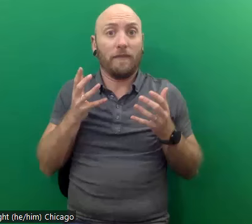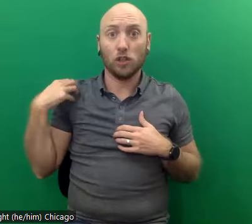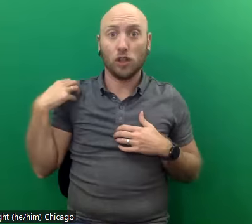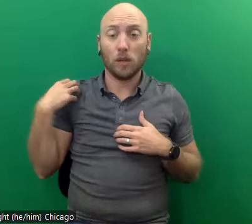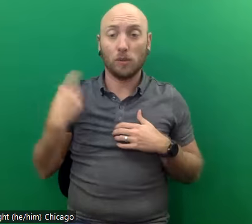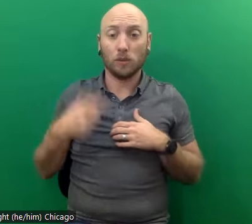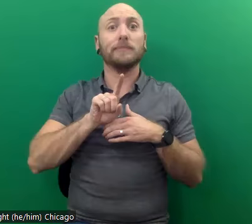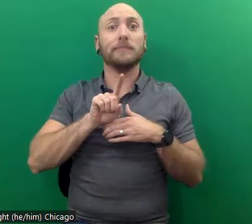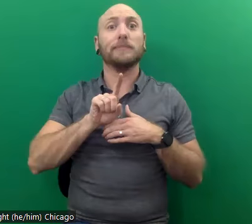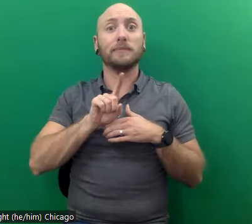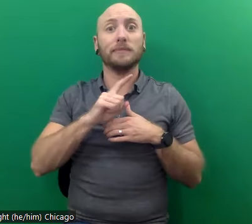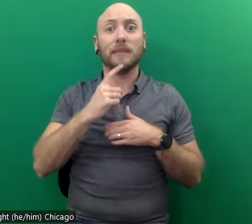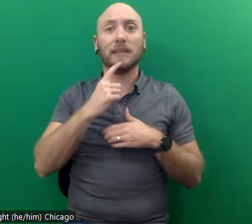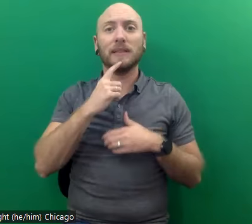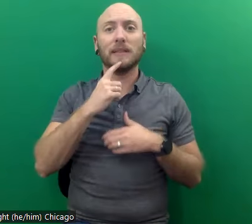to thank